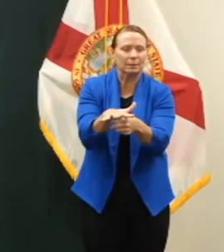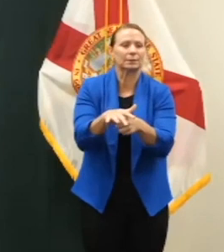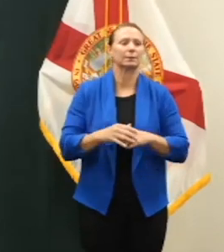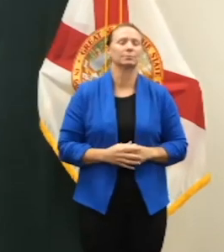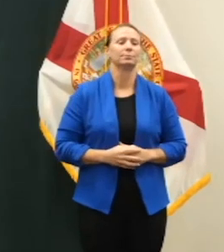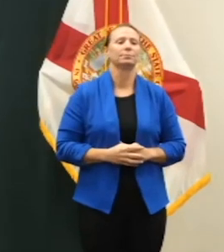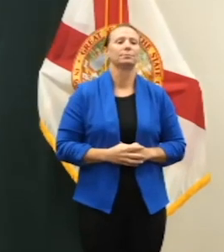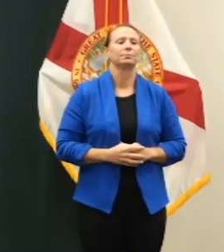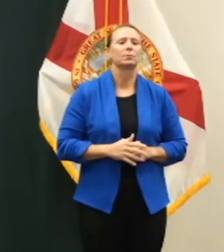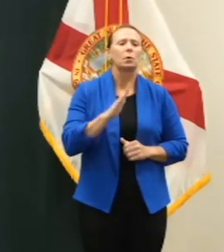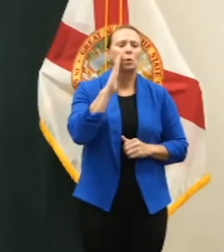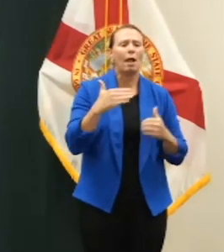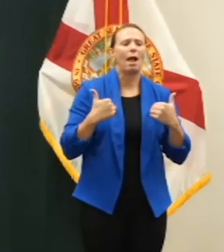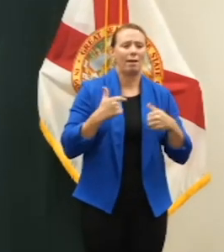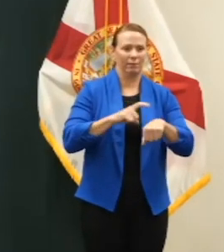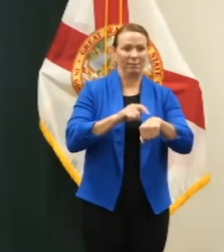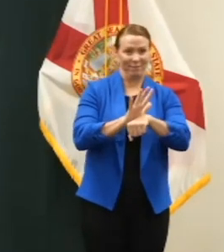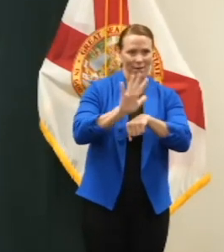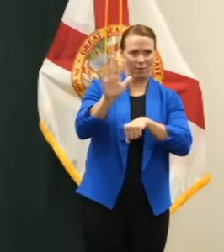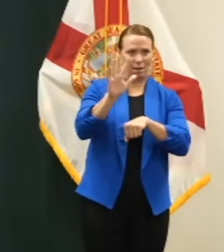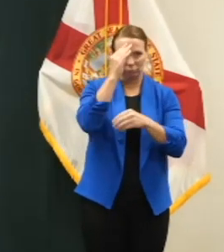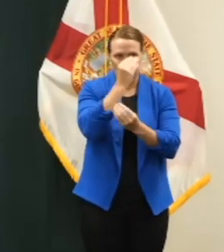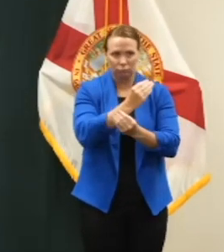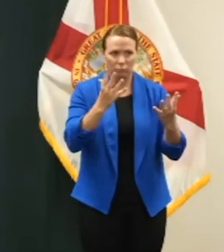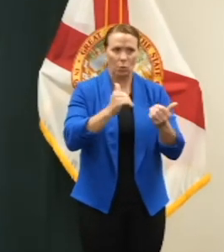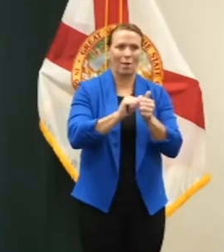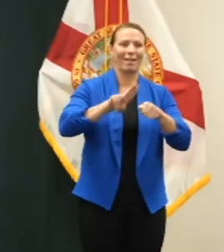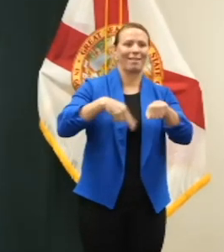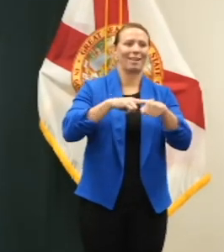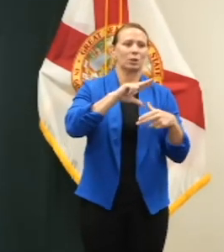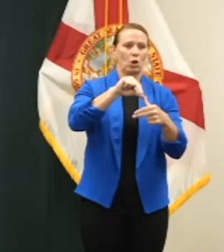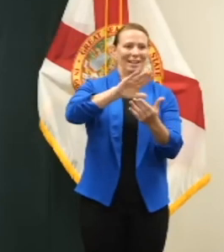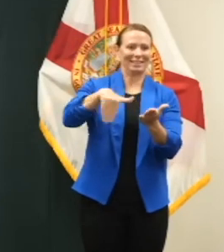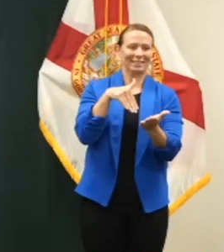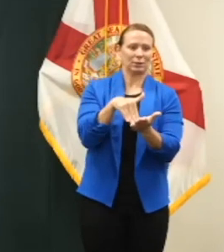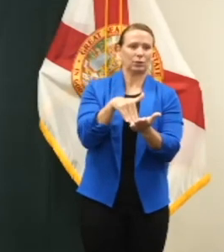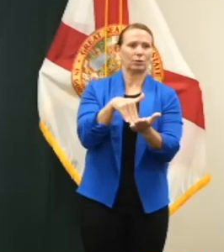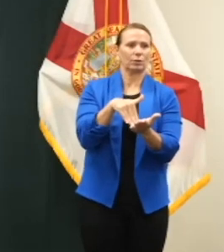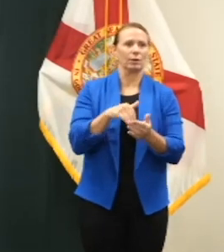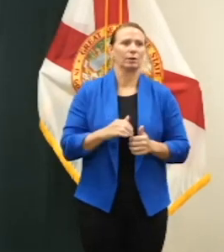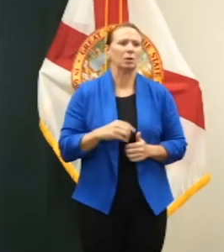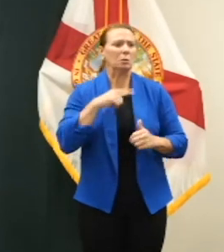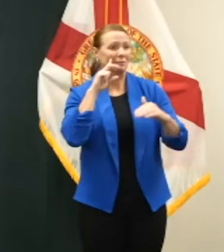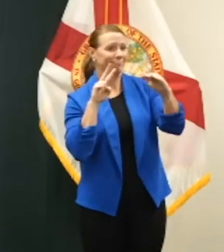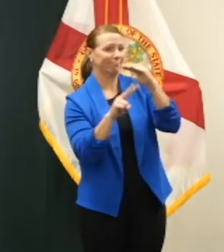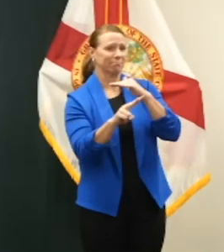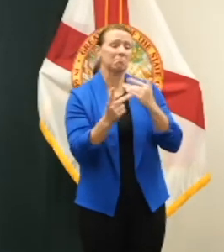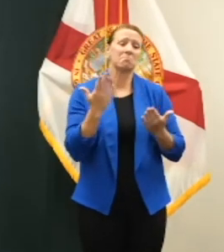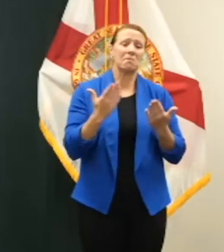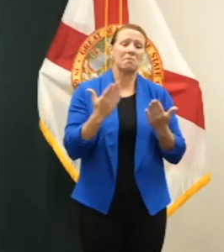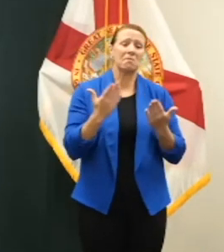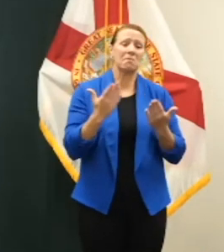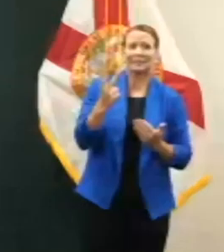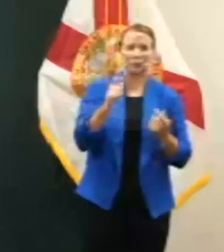will be a 5 o'clock advisory issued by the National Hurricane Center. We anticipate you could see a change in the